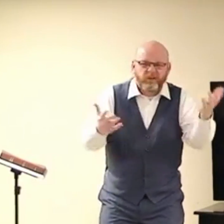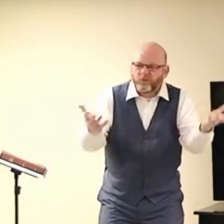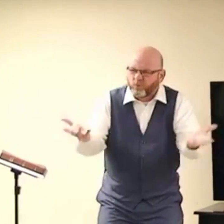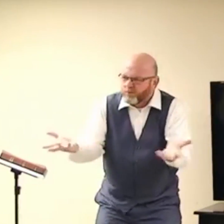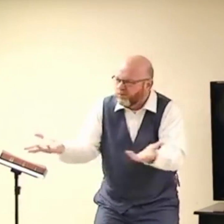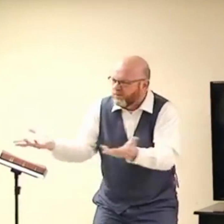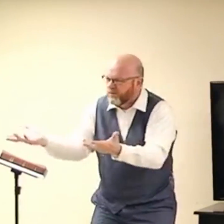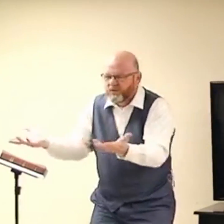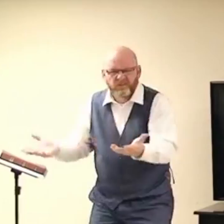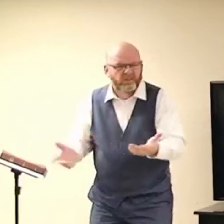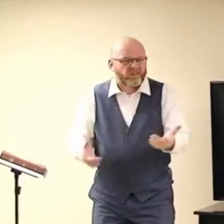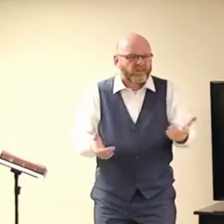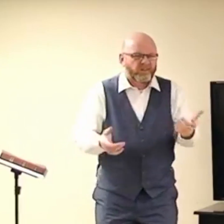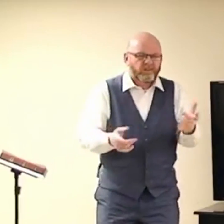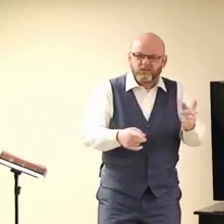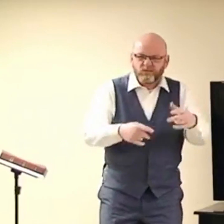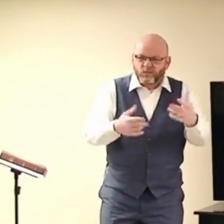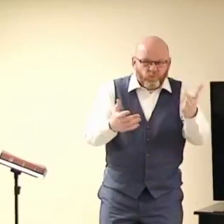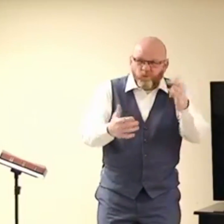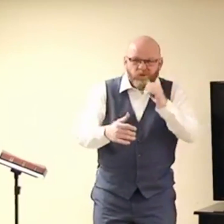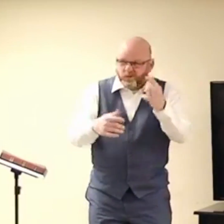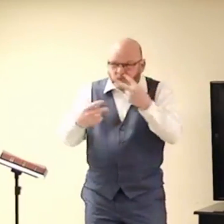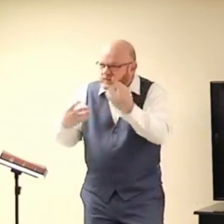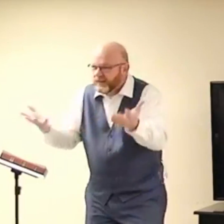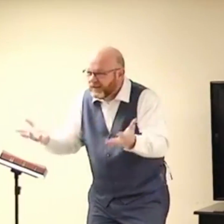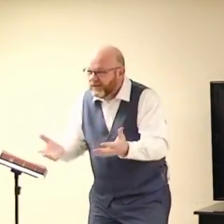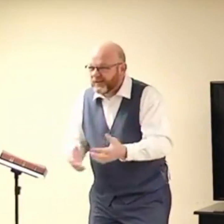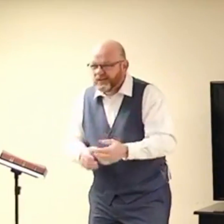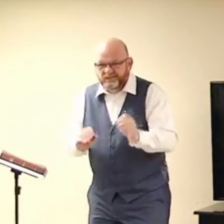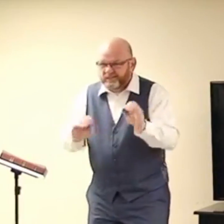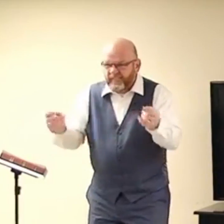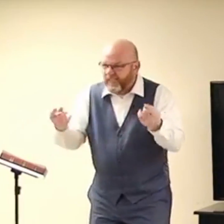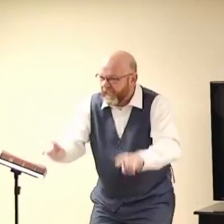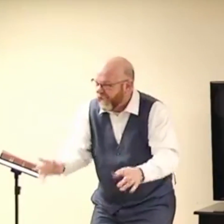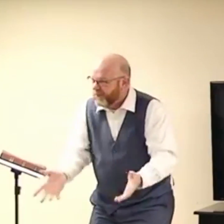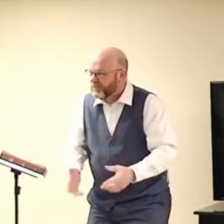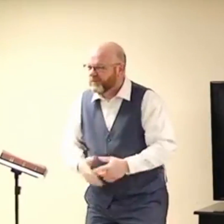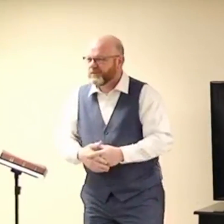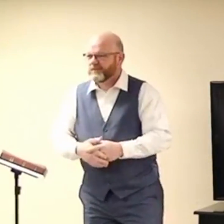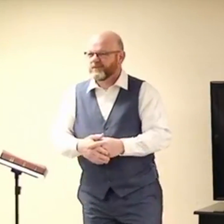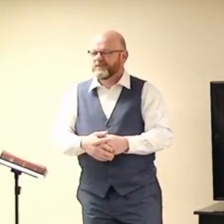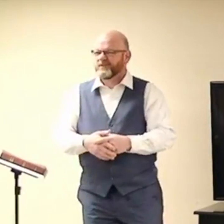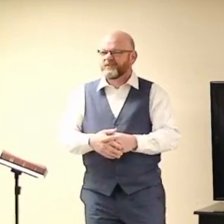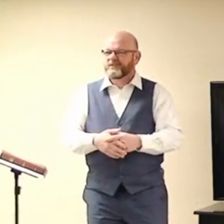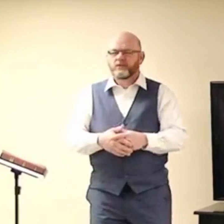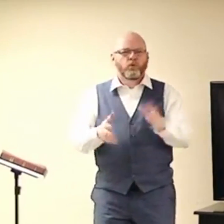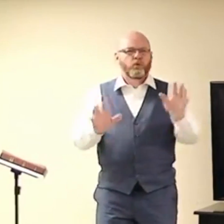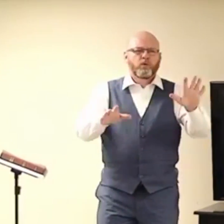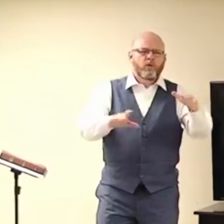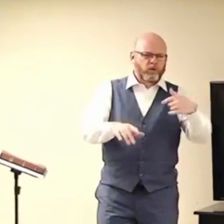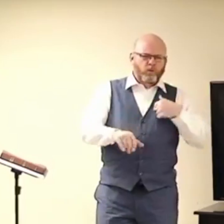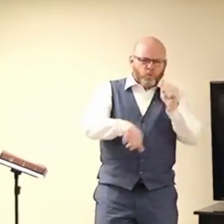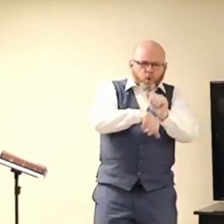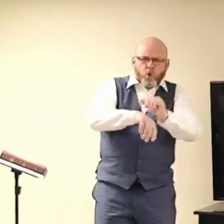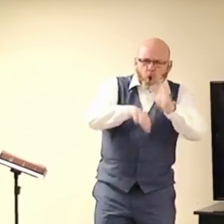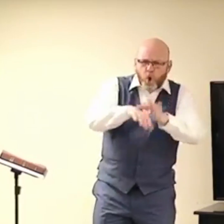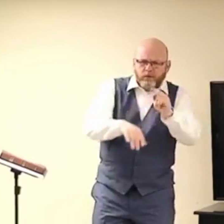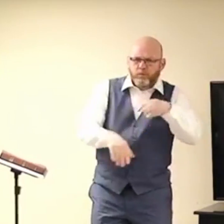his ideas were still ideas. Nothing had happened. nothing had been put